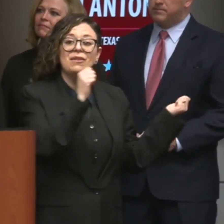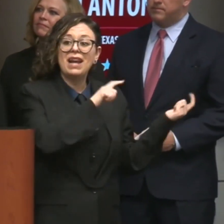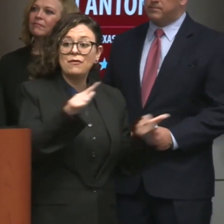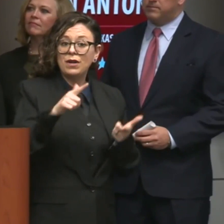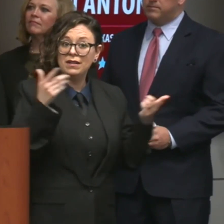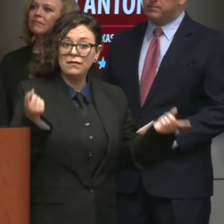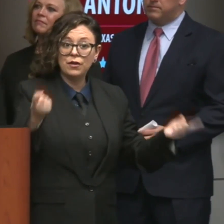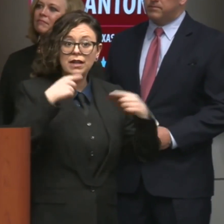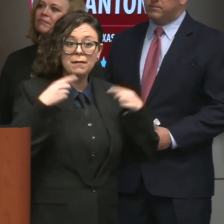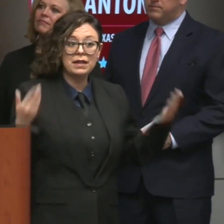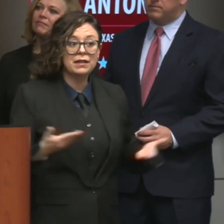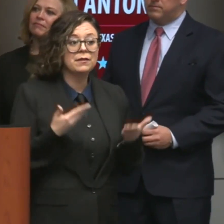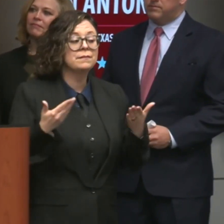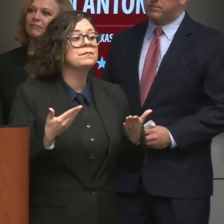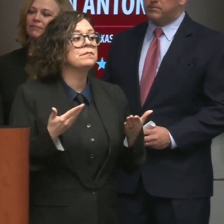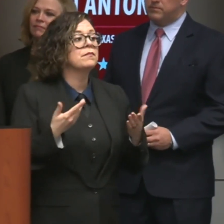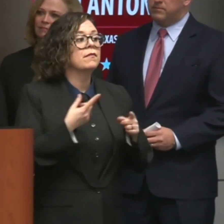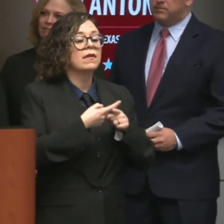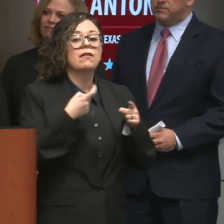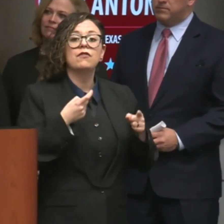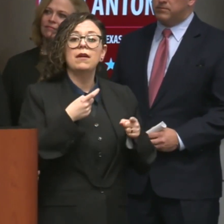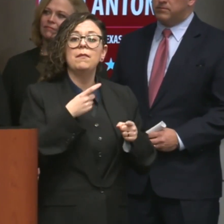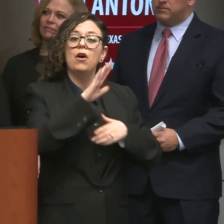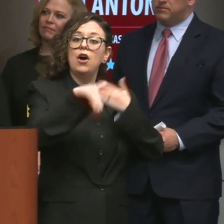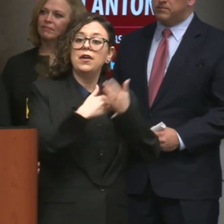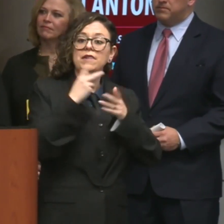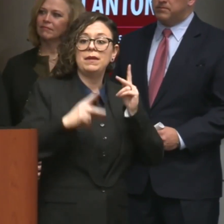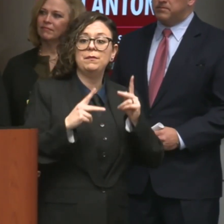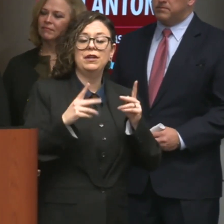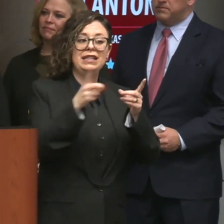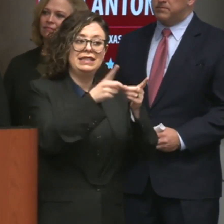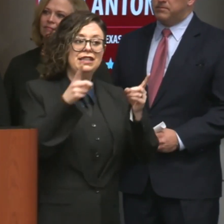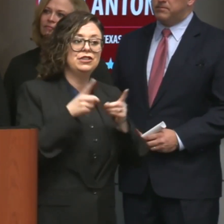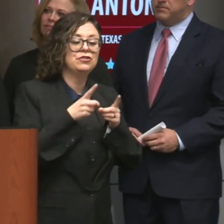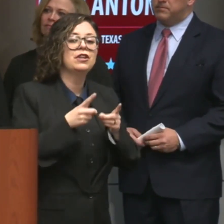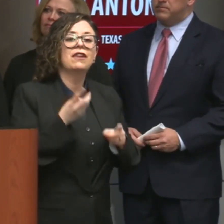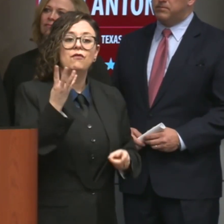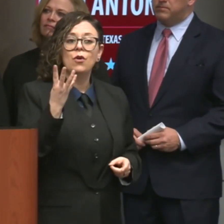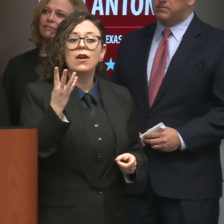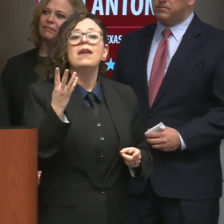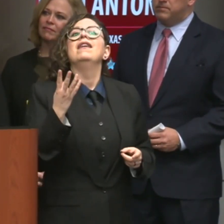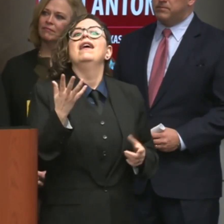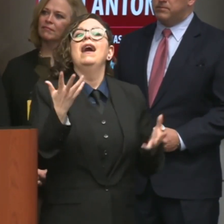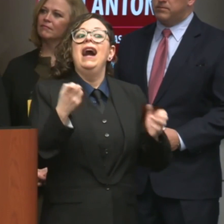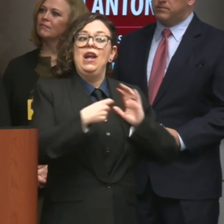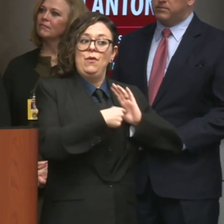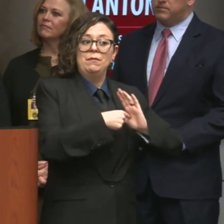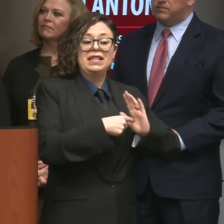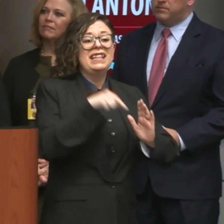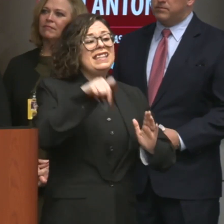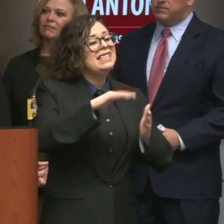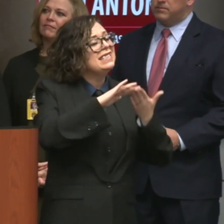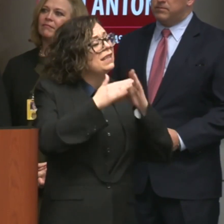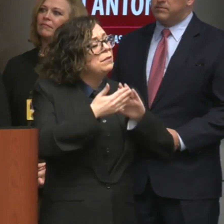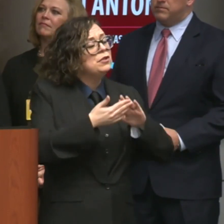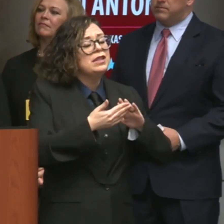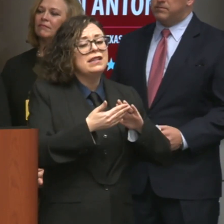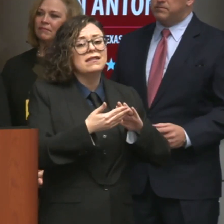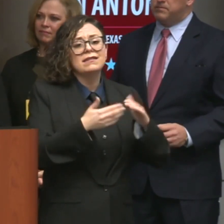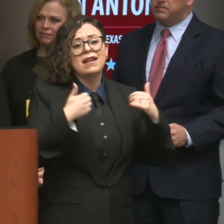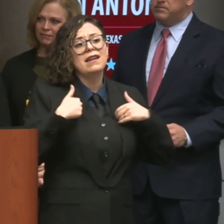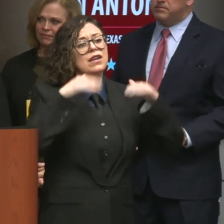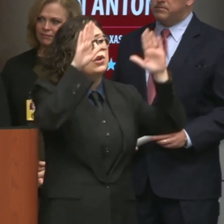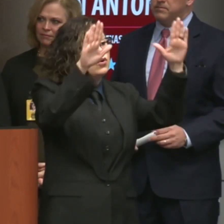being here. On behalf of the residents of District 4, which I represent, I want to let you know that this community has had a